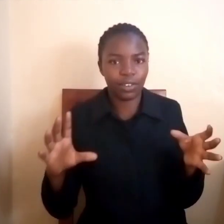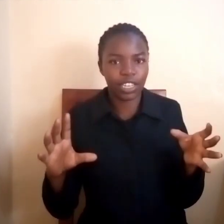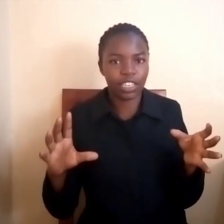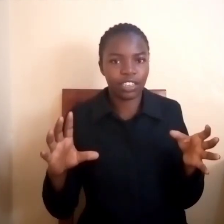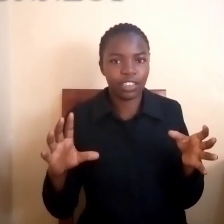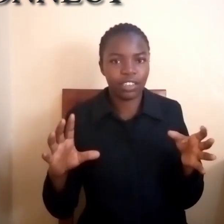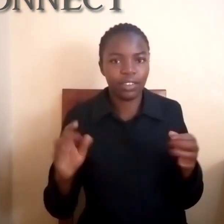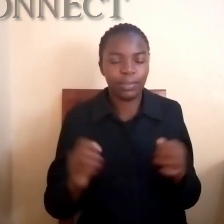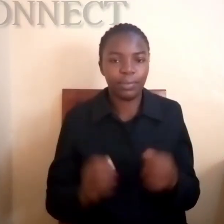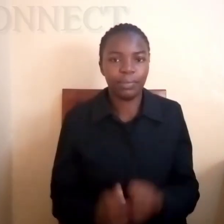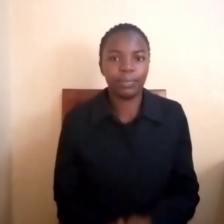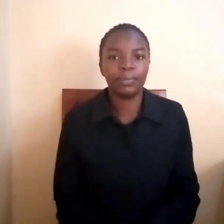disconnect.